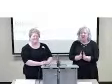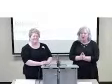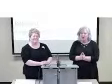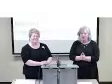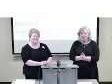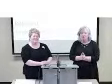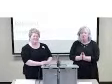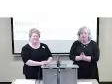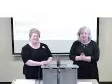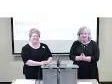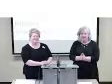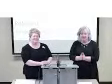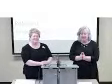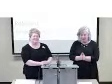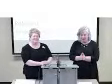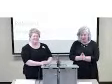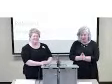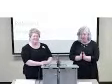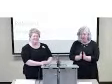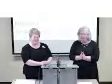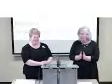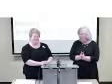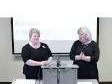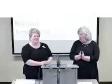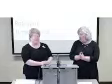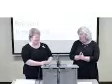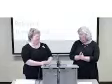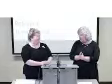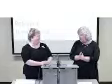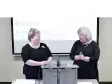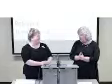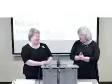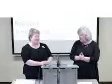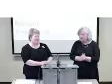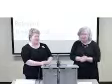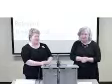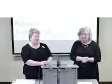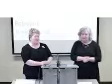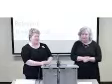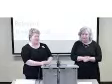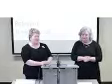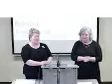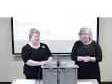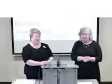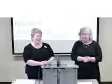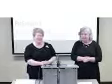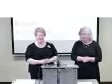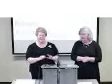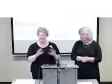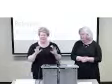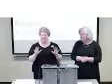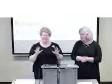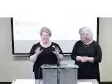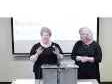achievable relevant and time bound and these are the what our goals need to be and this smart acronym